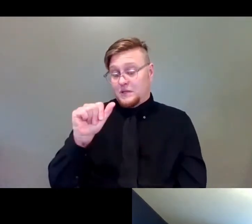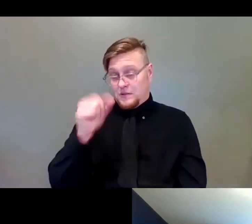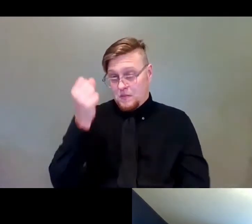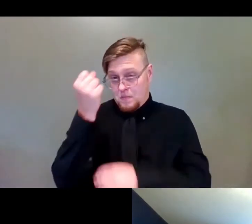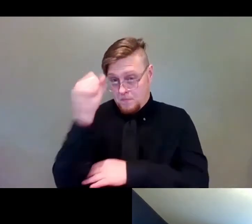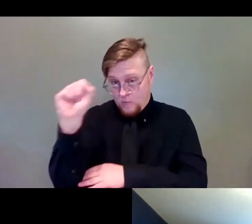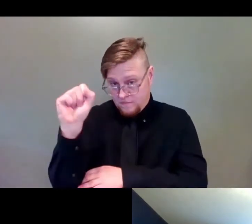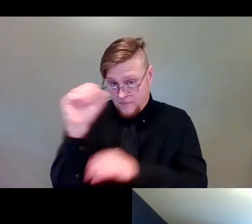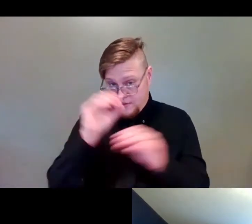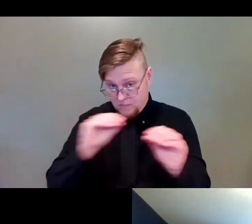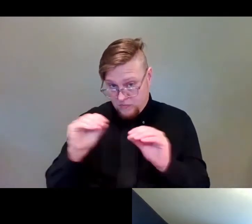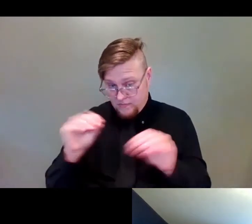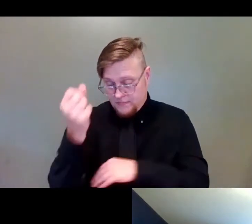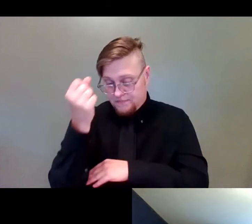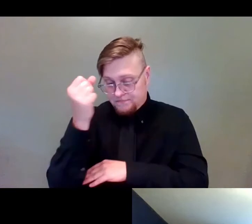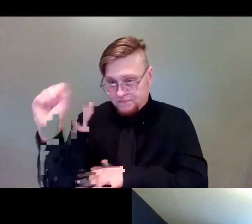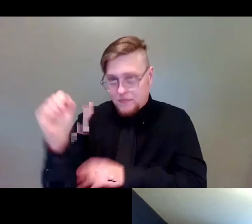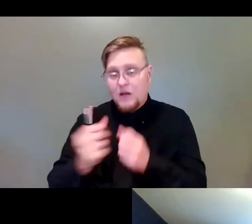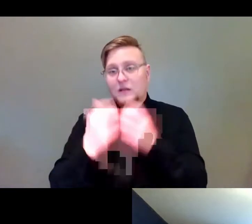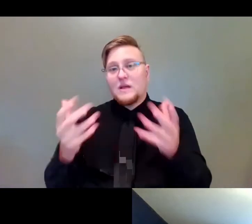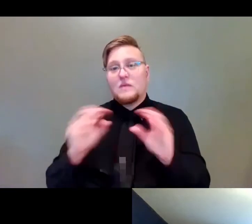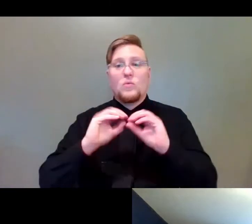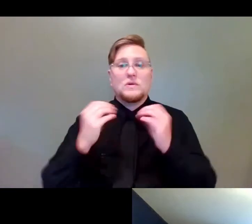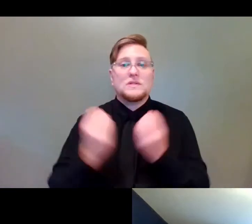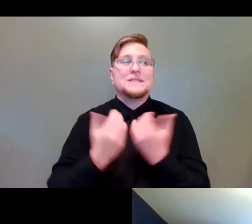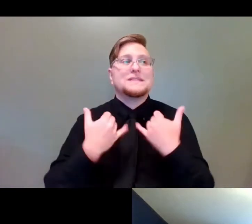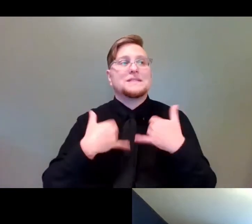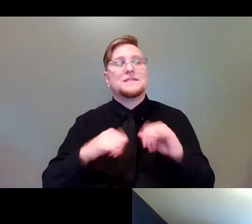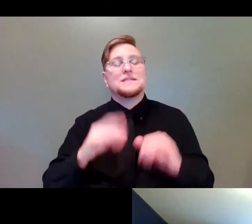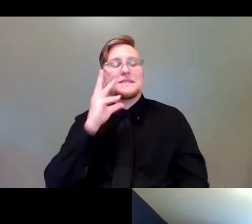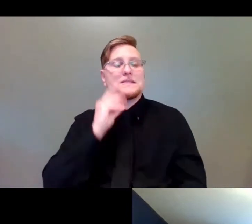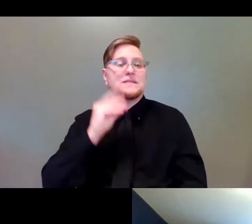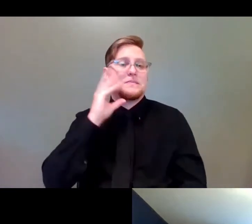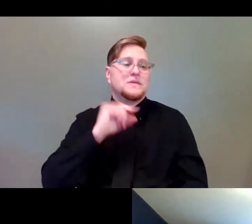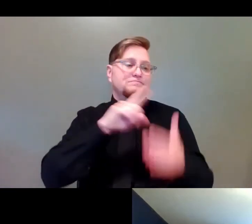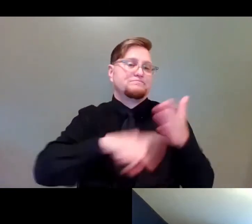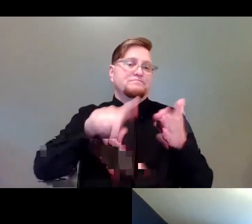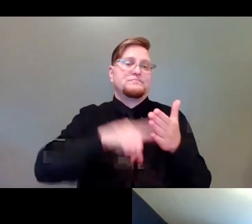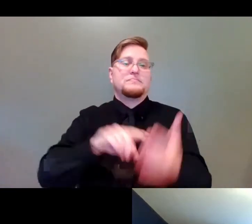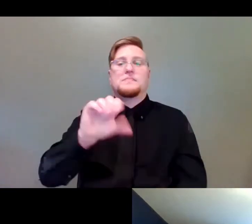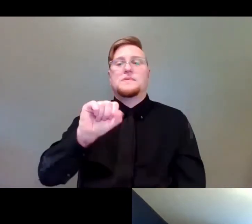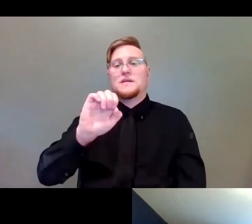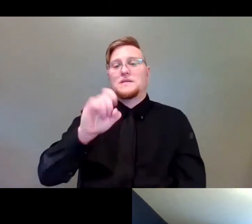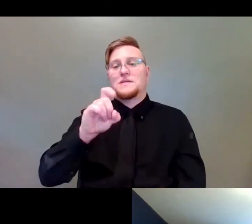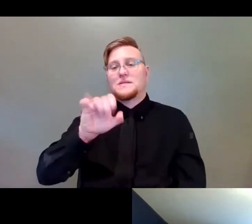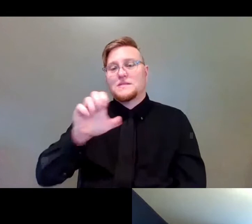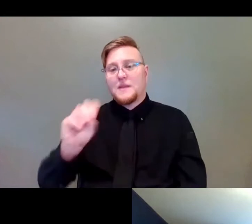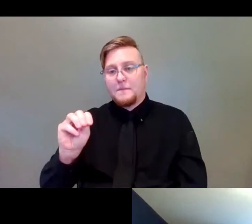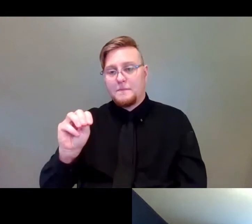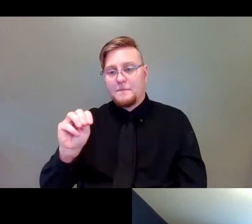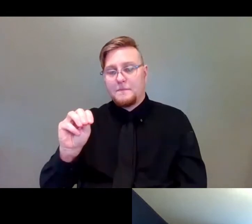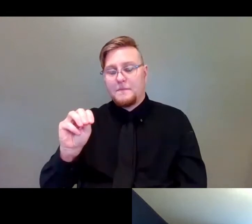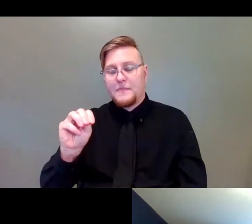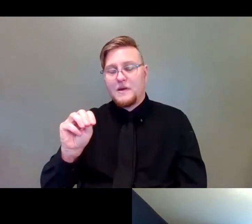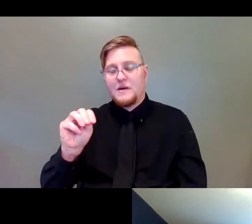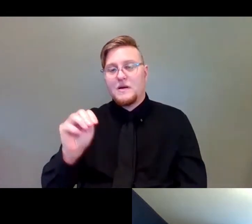lot of organizations, there's still a lot of sexism, and especially sometimes women's